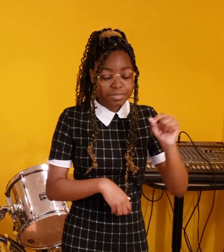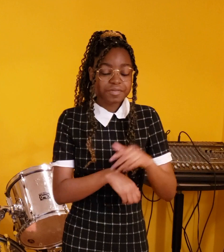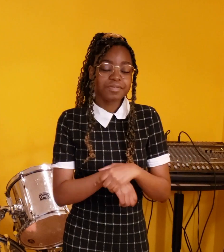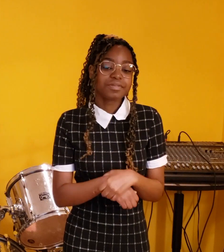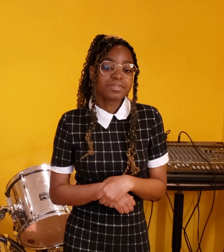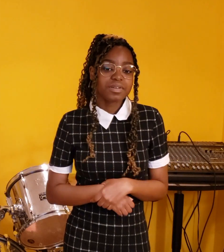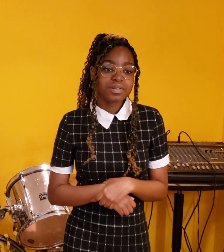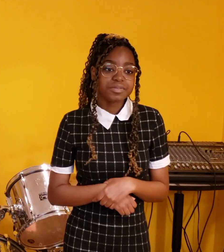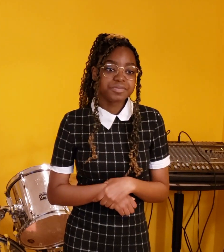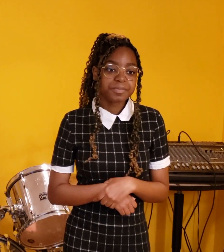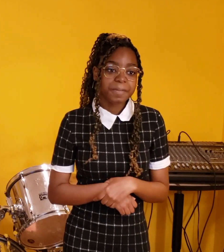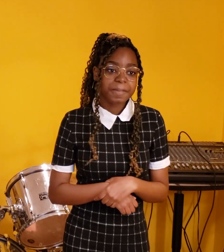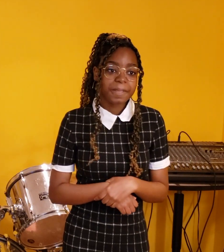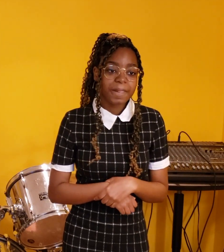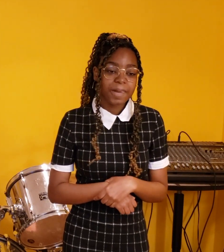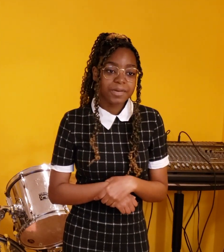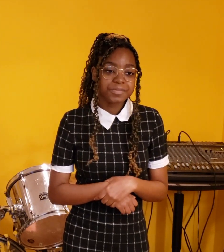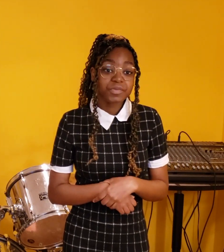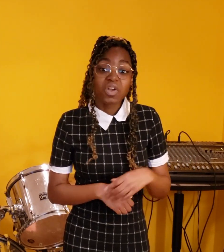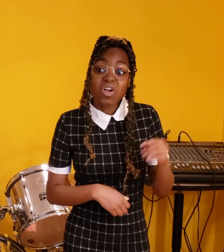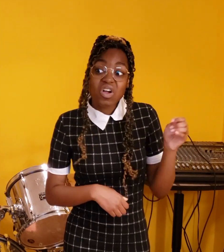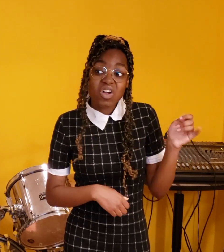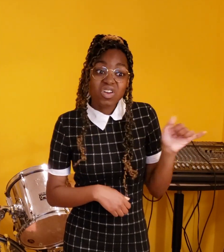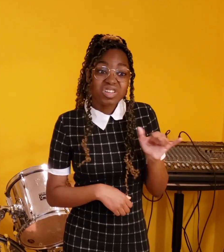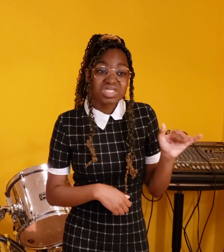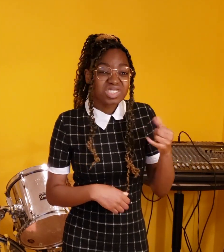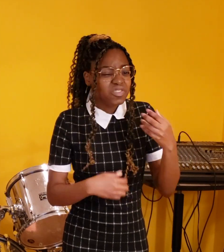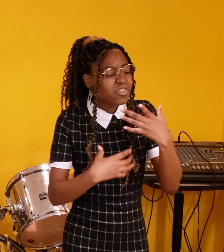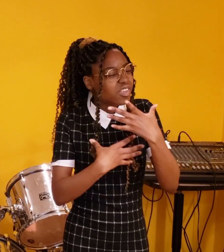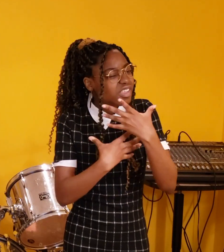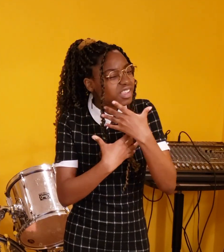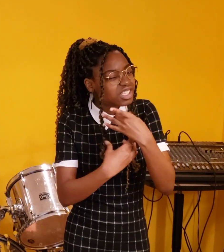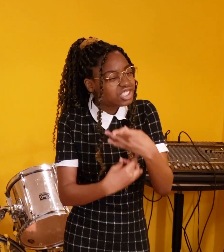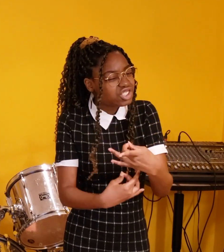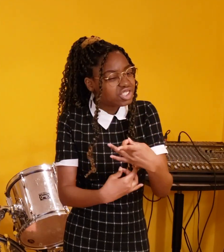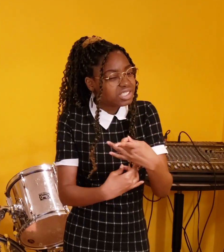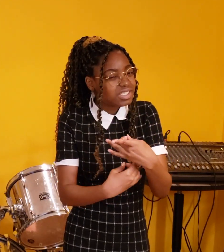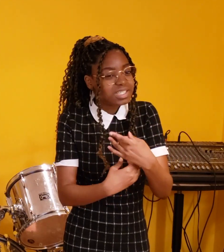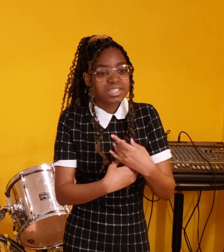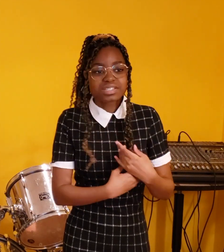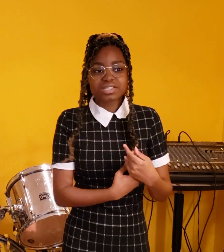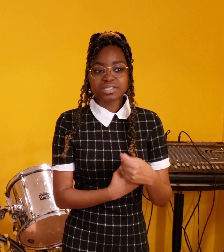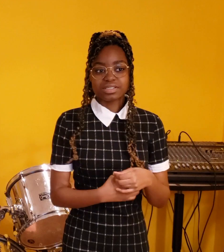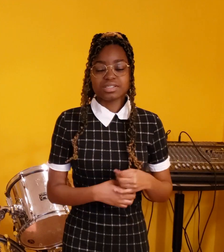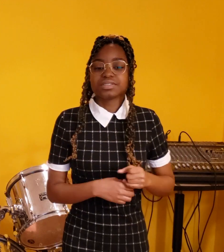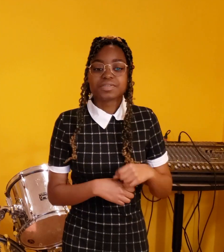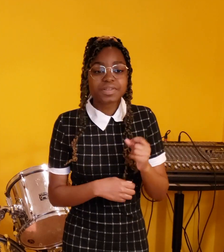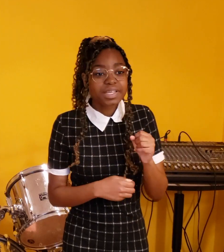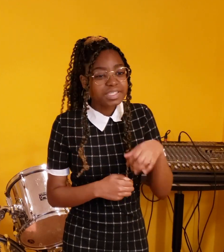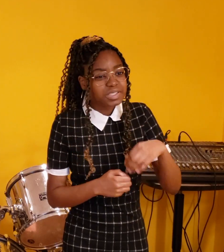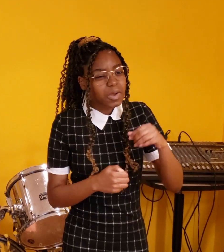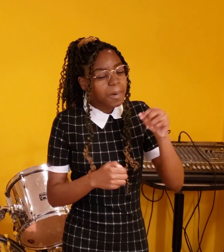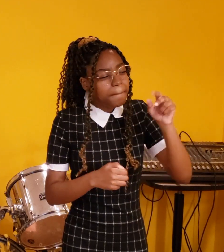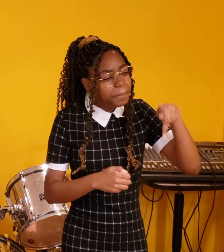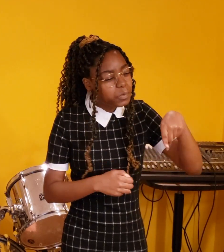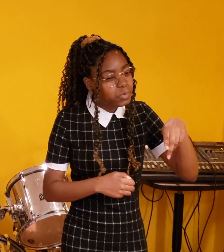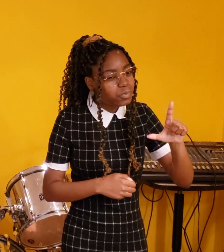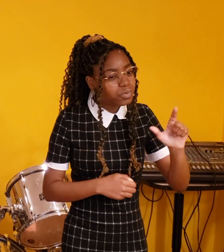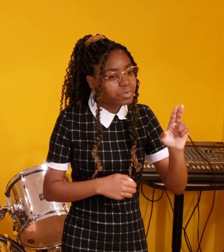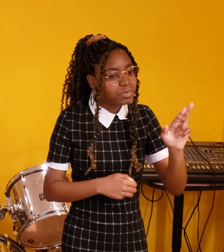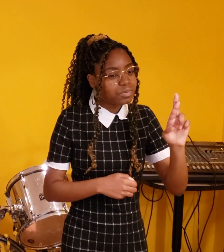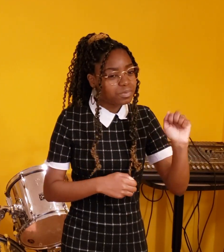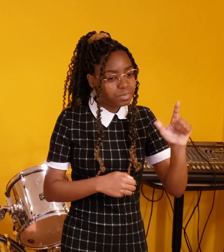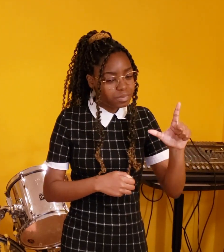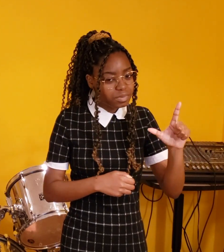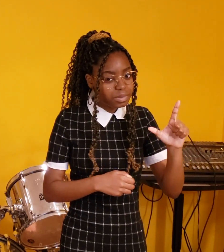And the interesting aspect I want us to notice is that it is, in fact, a plural. I'm saying it again, it is a